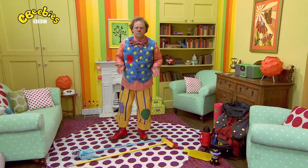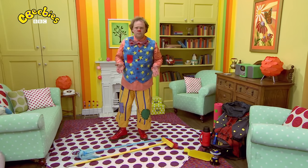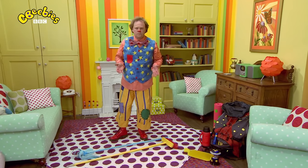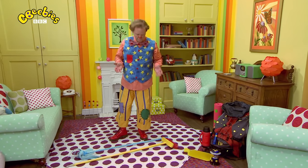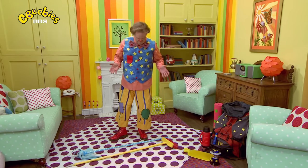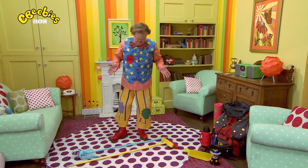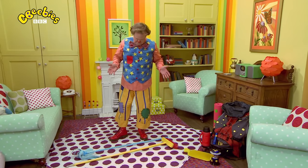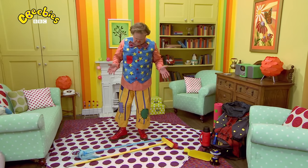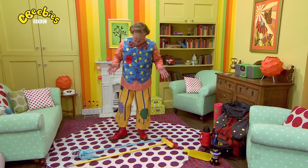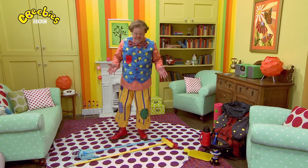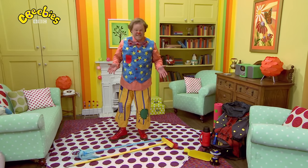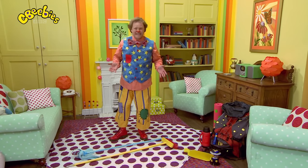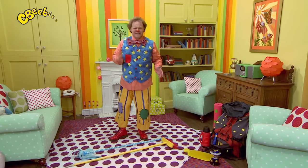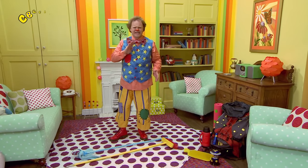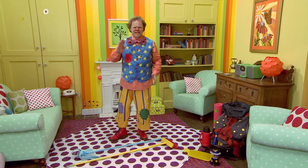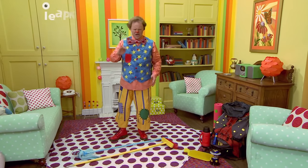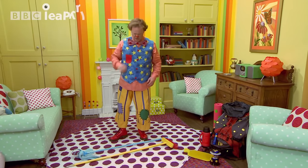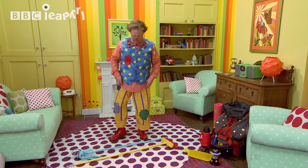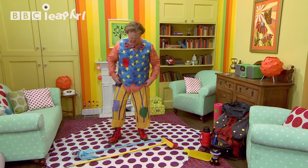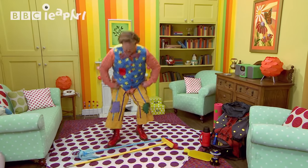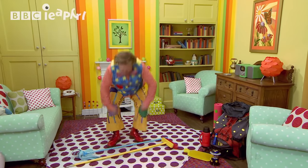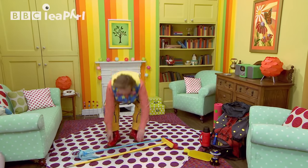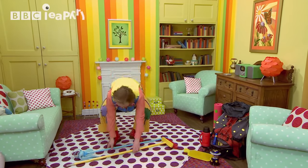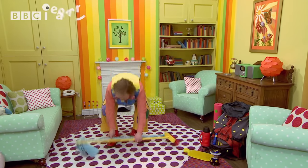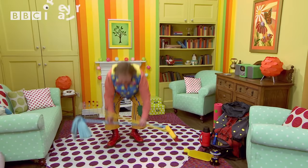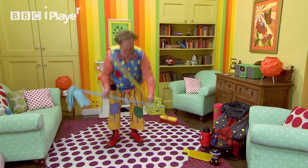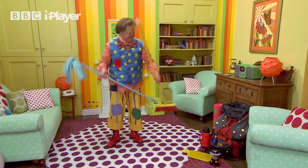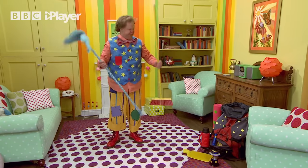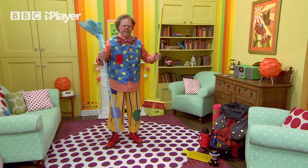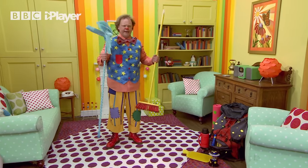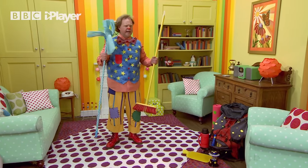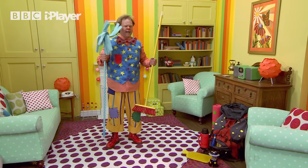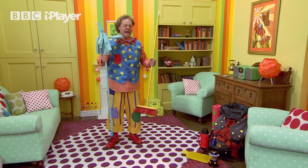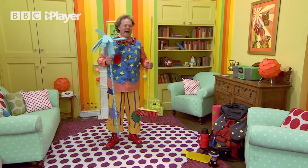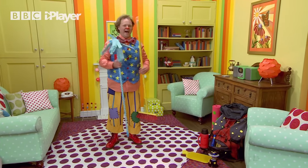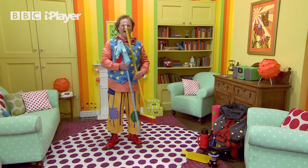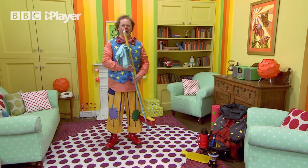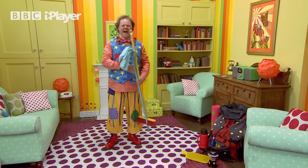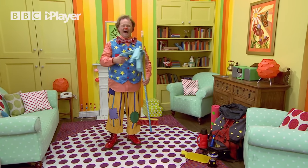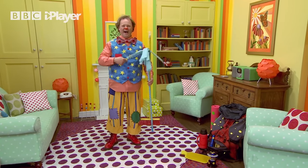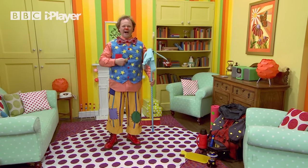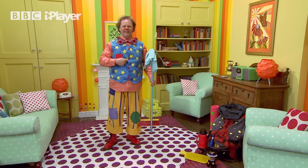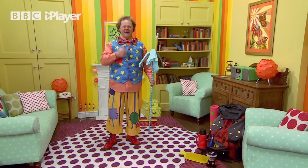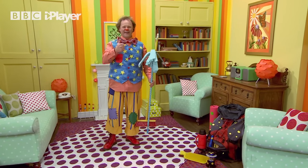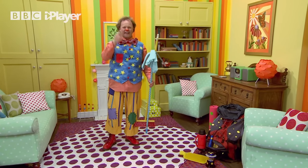that doesn't look like a tent no you're right um ah i've got a good